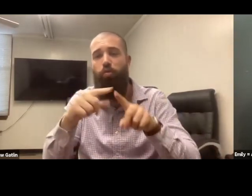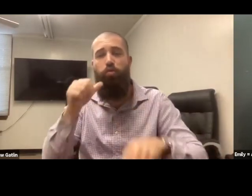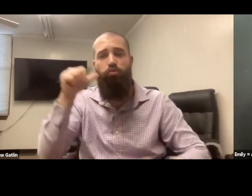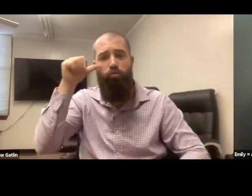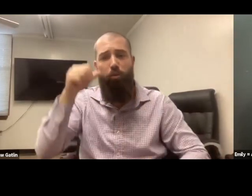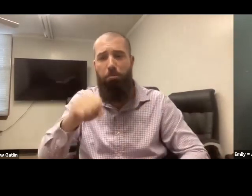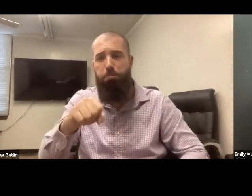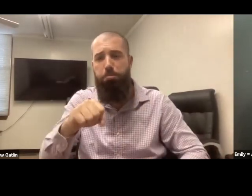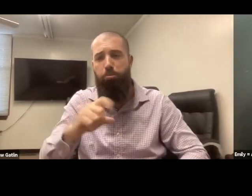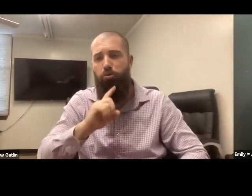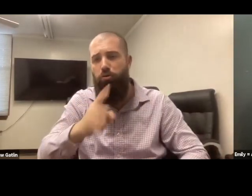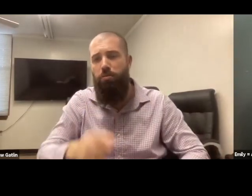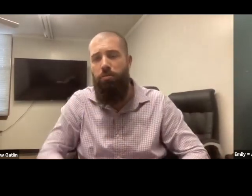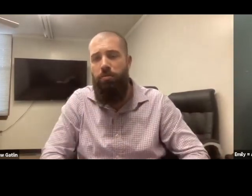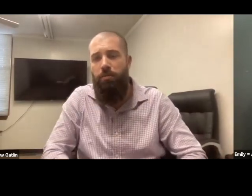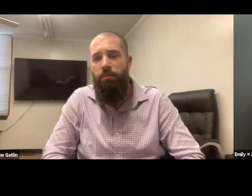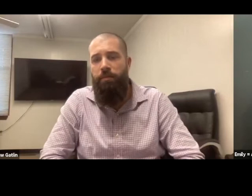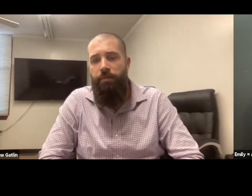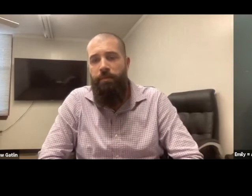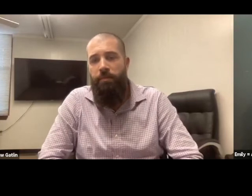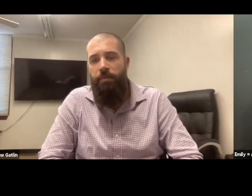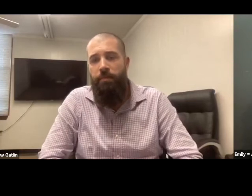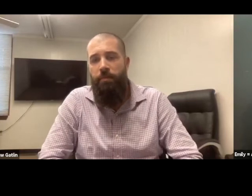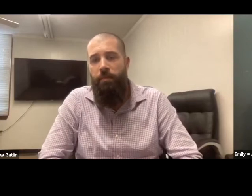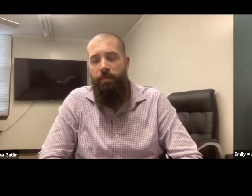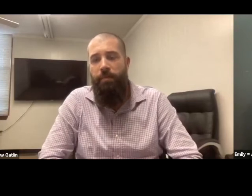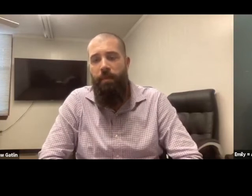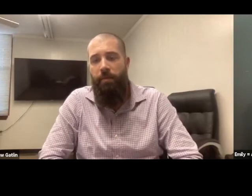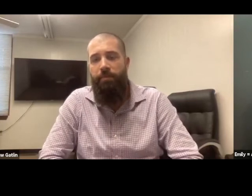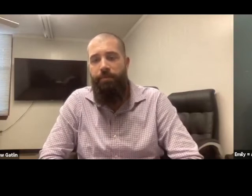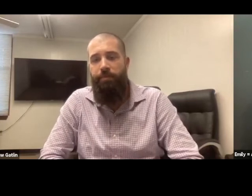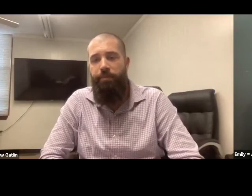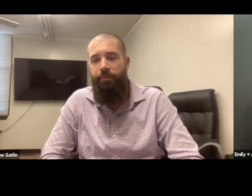Sure, Virginia, I can do that. Transition to adulthood. Yeah, I can cover that.